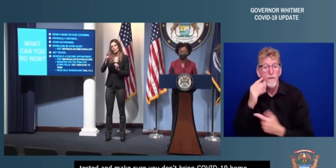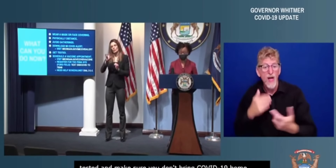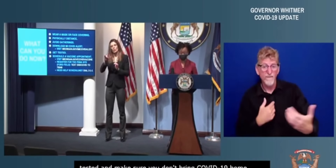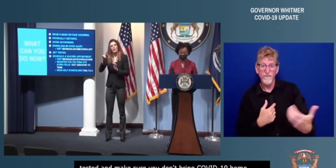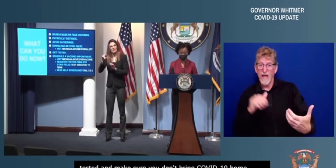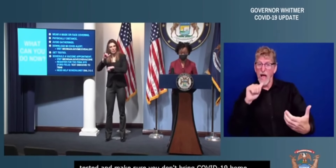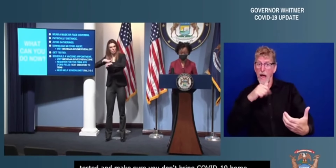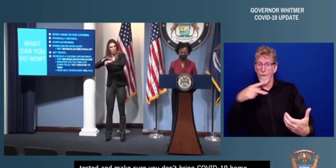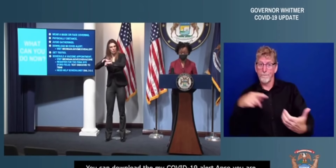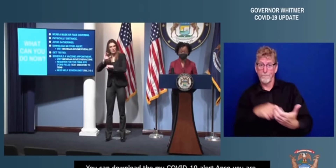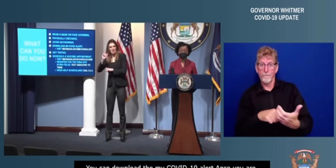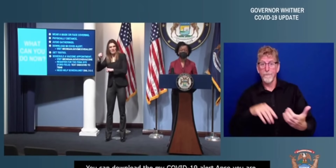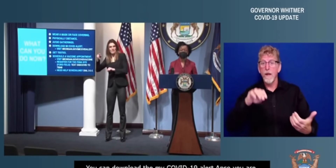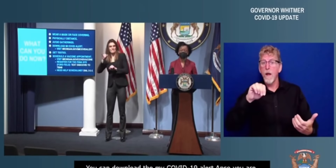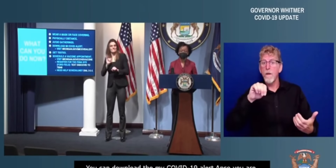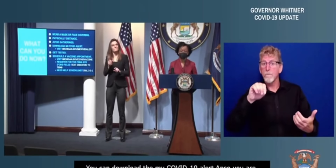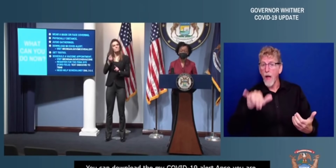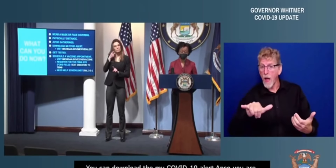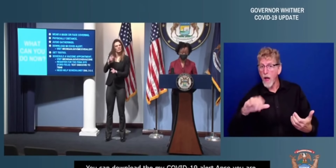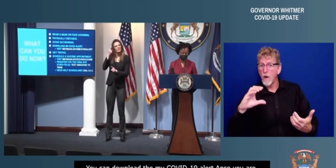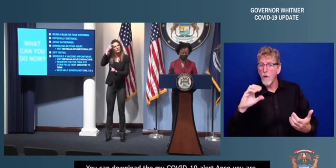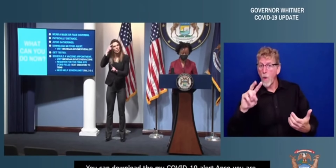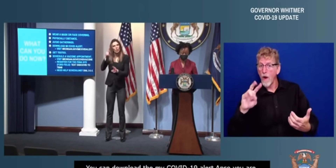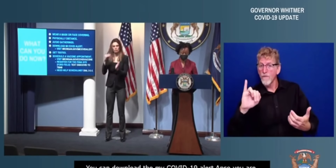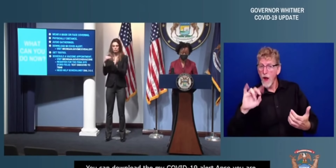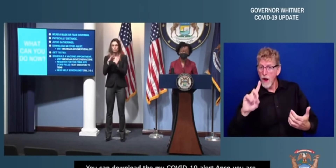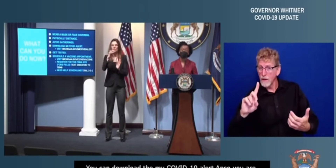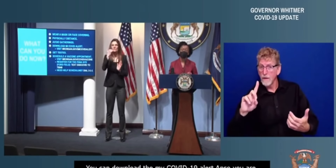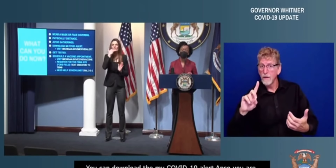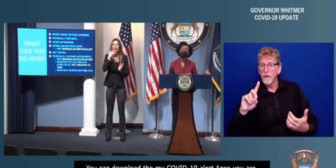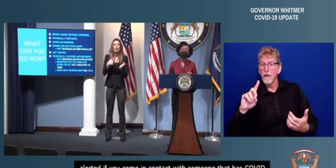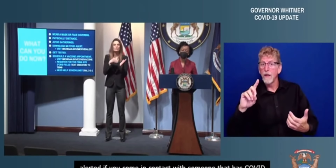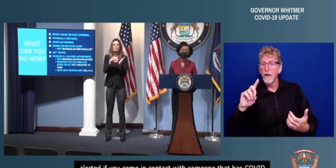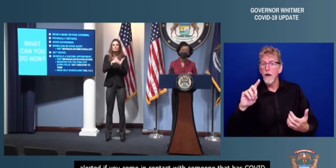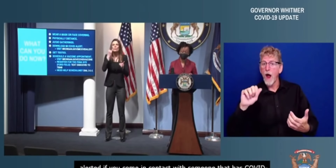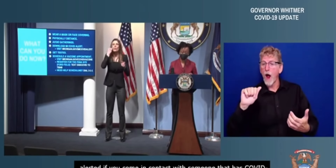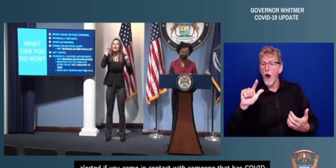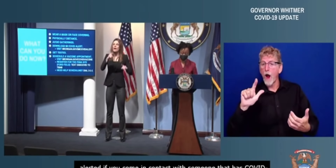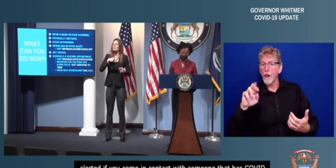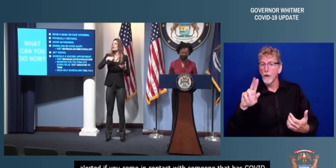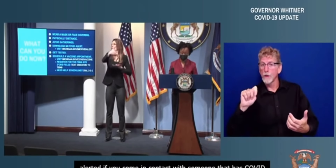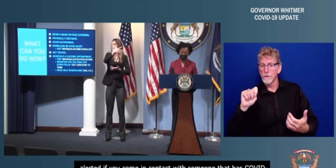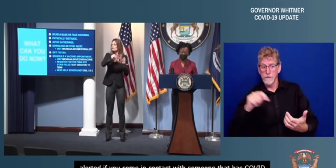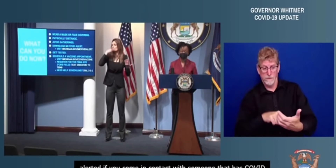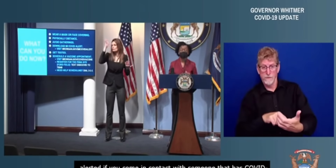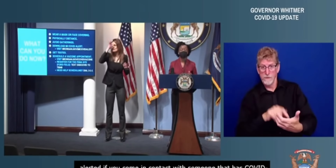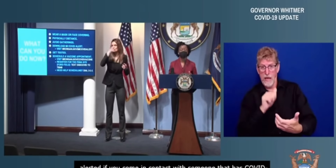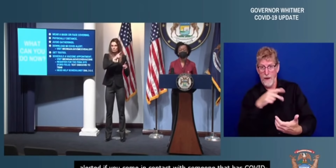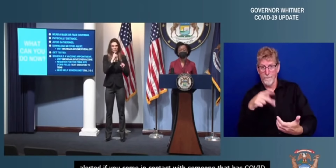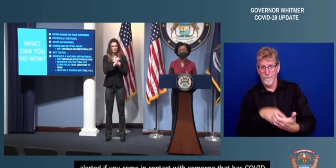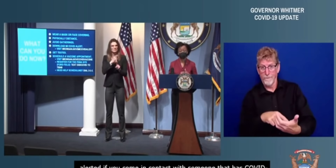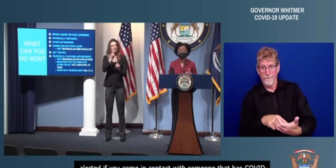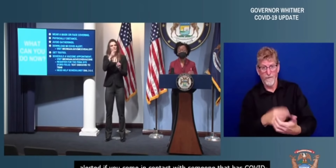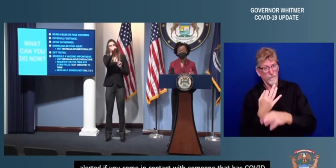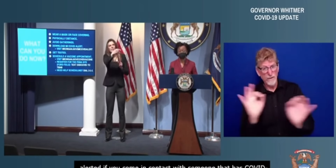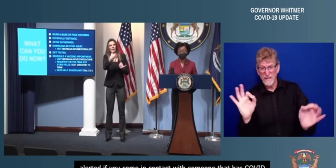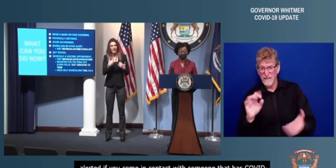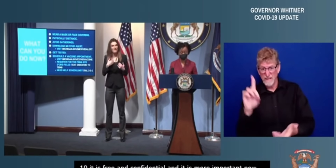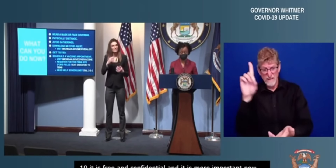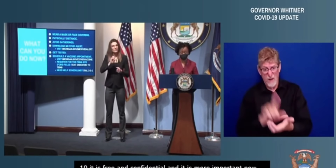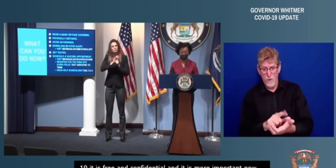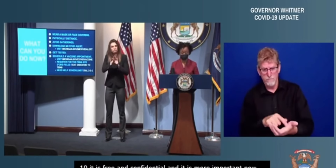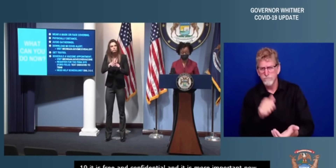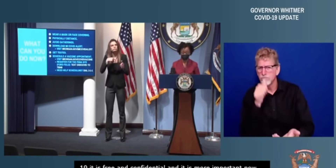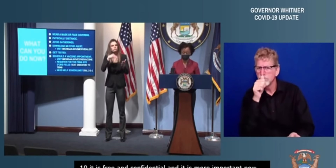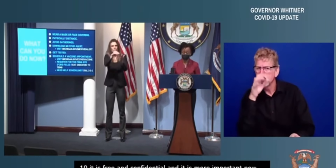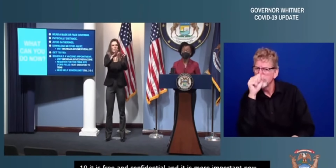with someone who has COVID-19. It's free and it's confidential, and it's even more important now because our public health